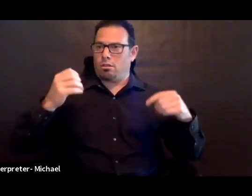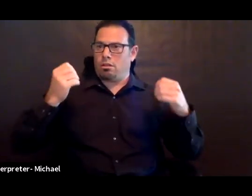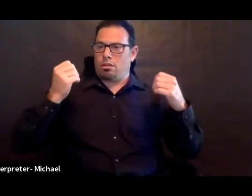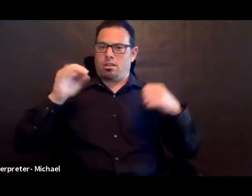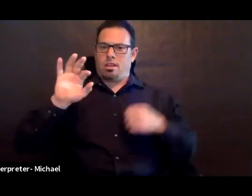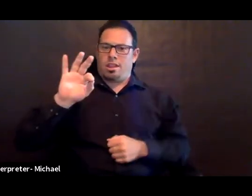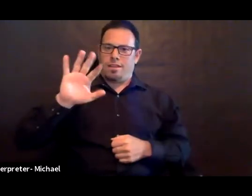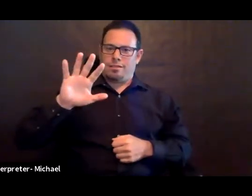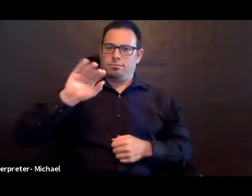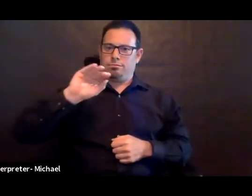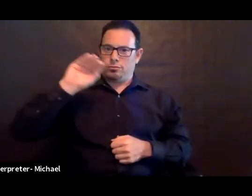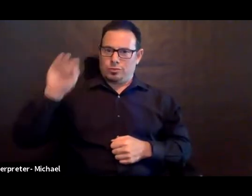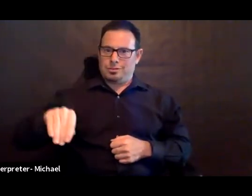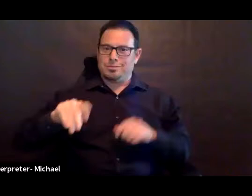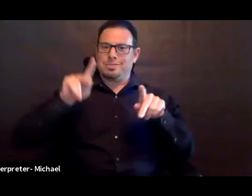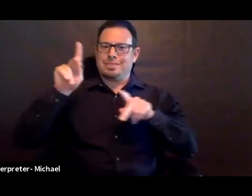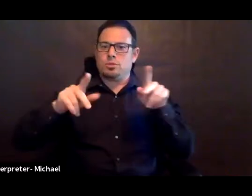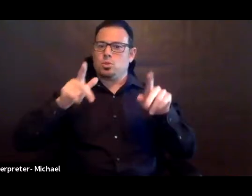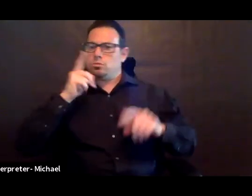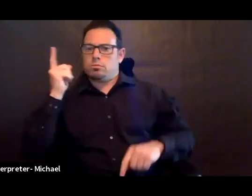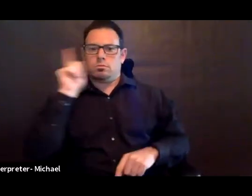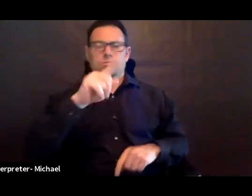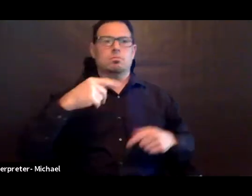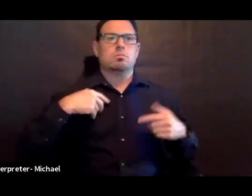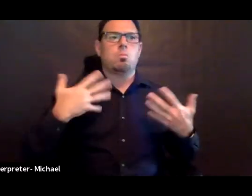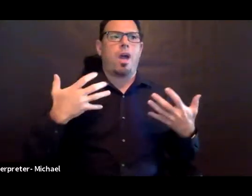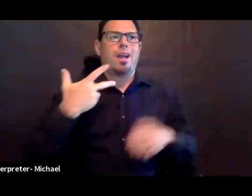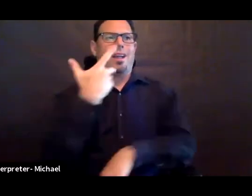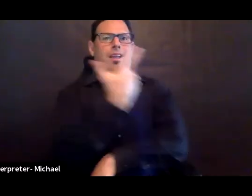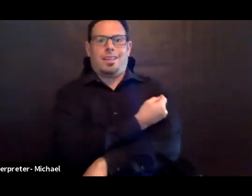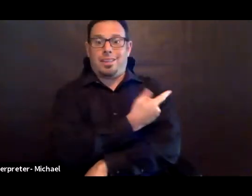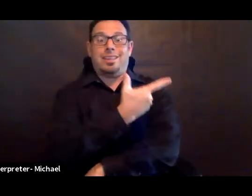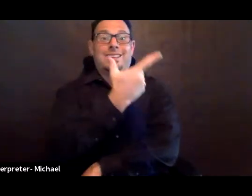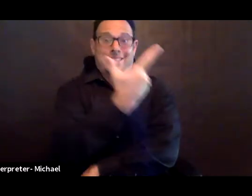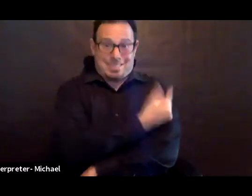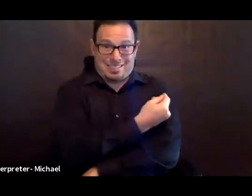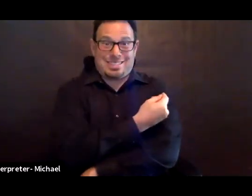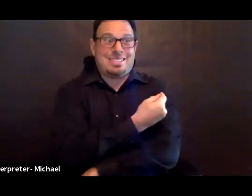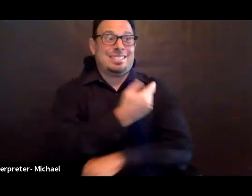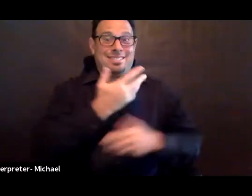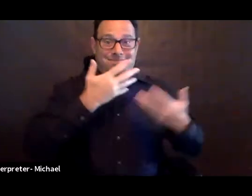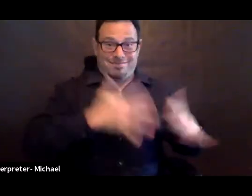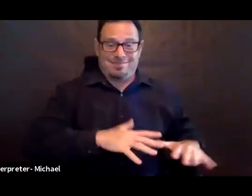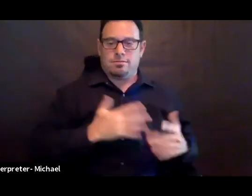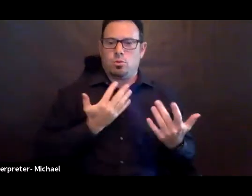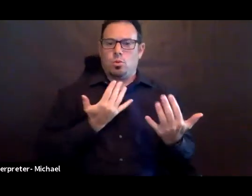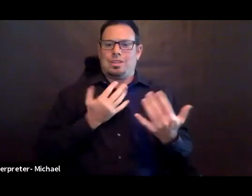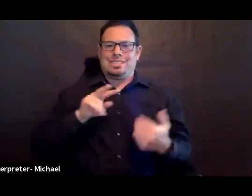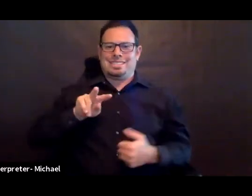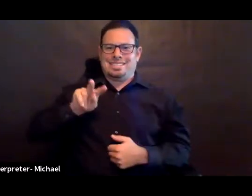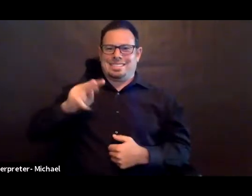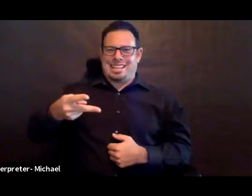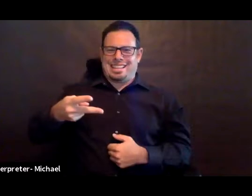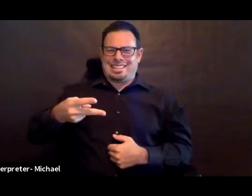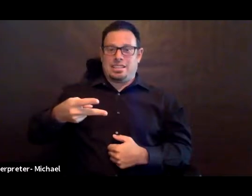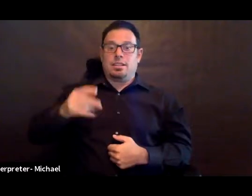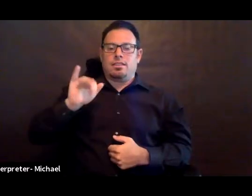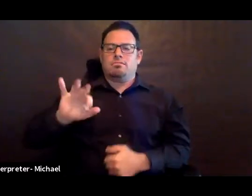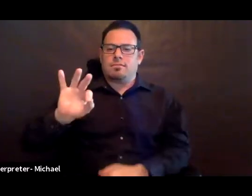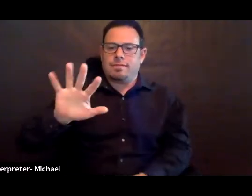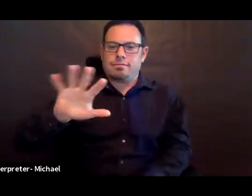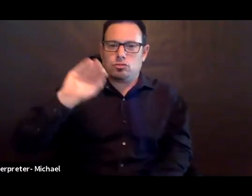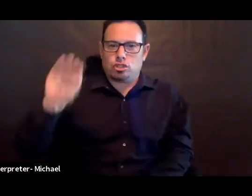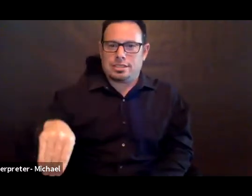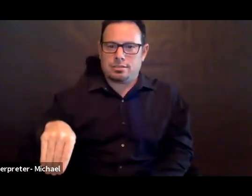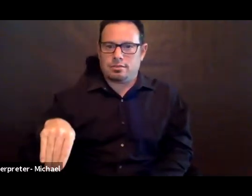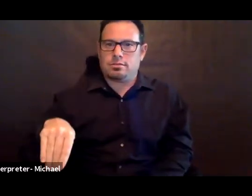been holding steady at just under 2,400 doses, first doses per week in the 16 and over